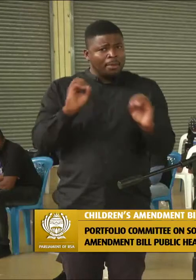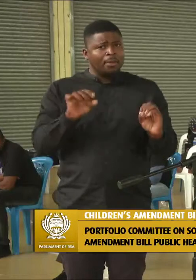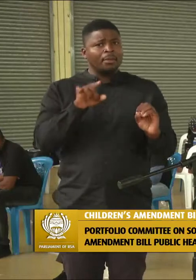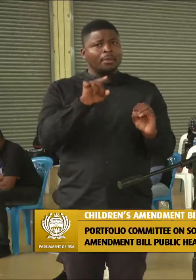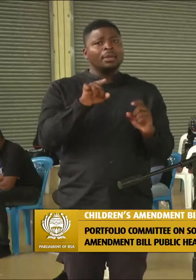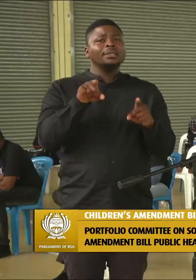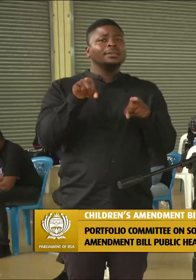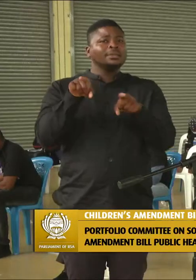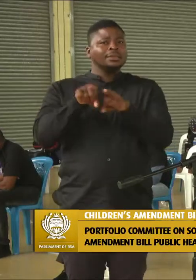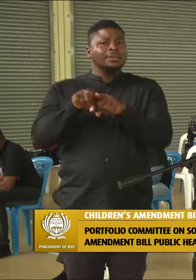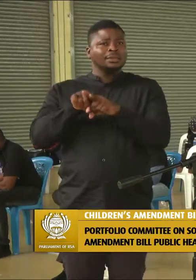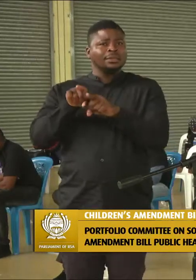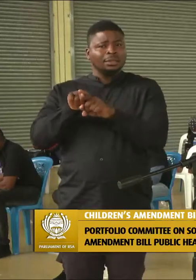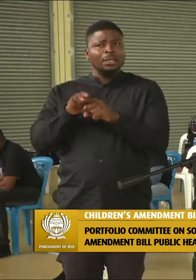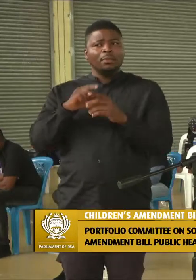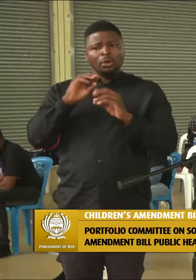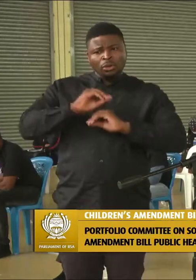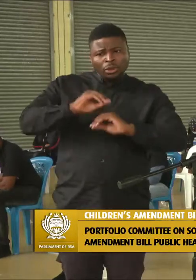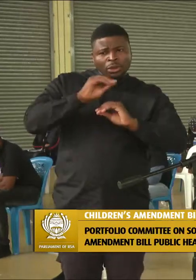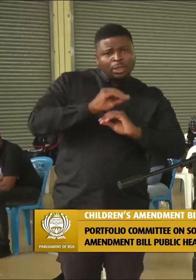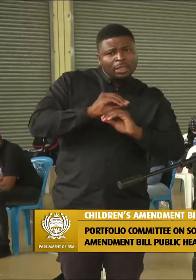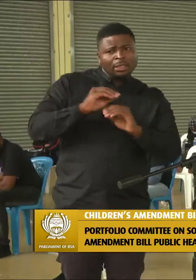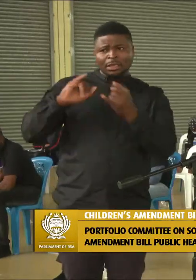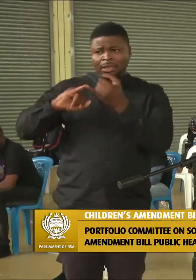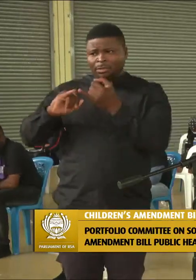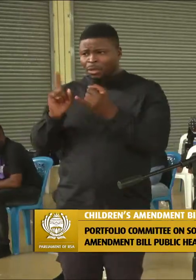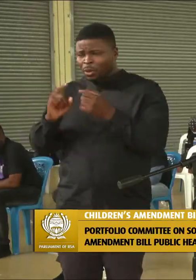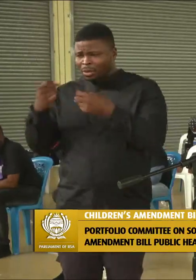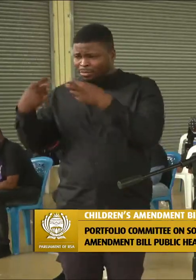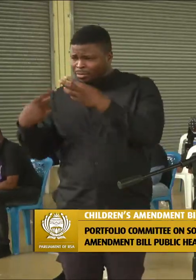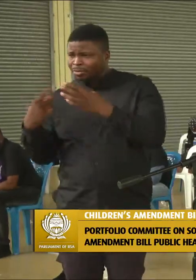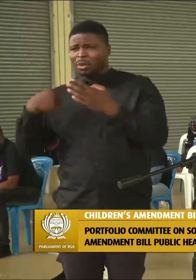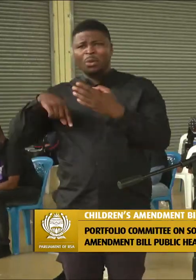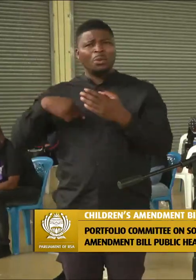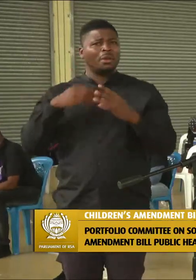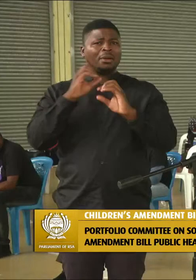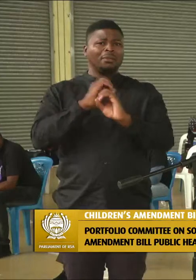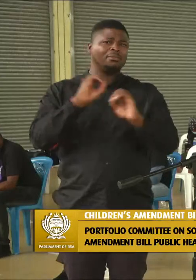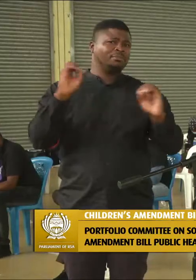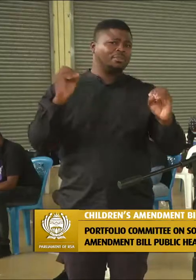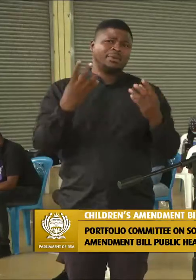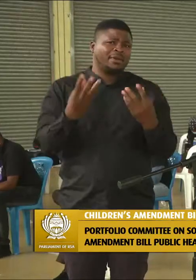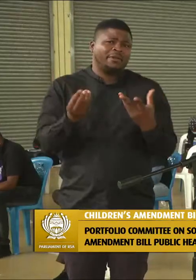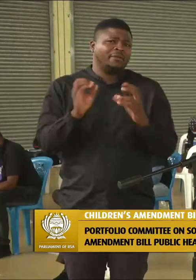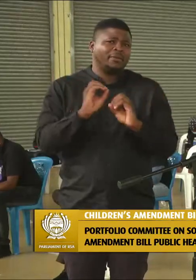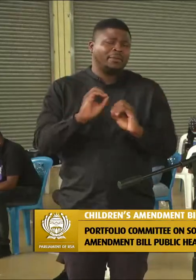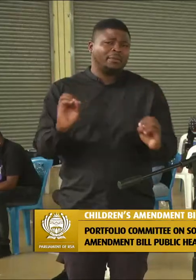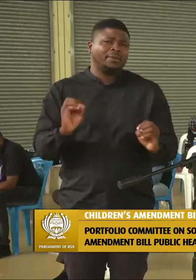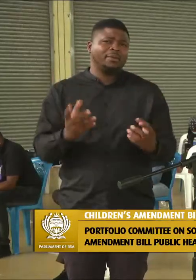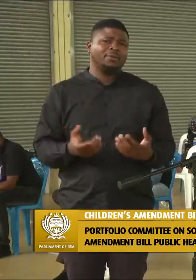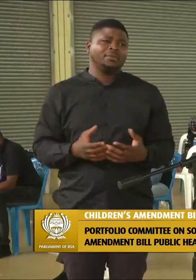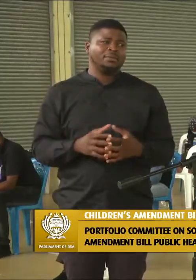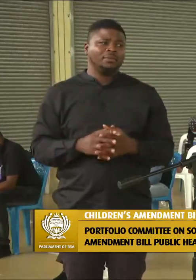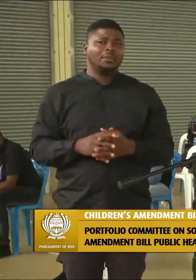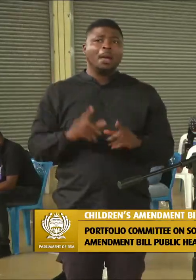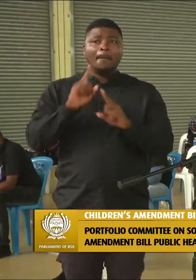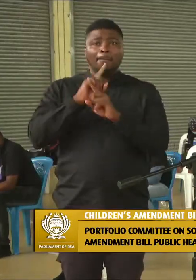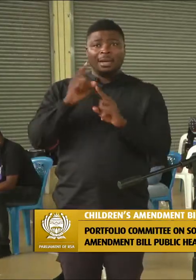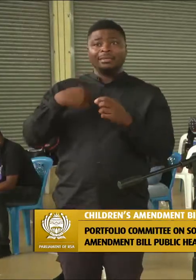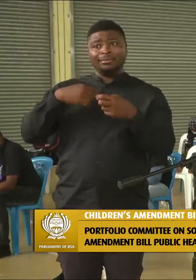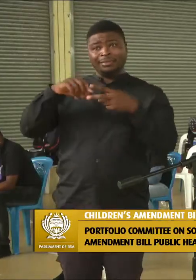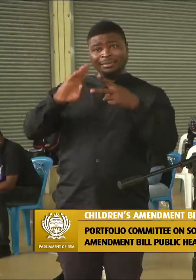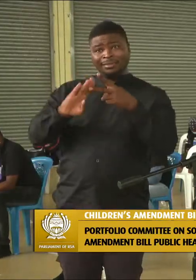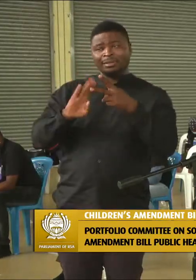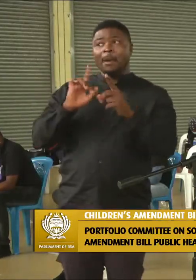a suitable curriculum for them. Okay. Enye into futhi ngoba ngithe ngizosheshisa.